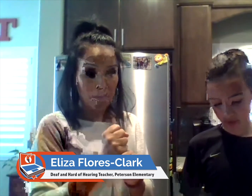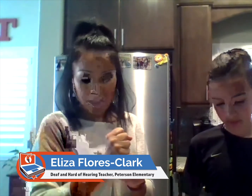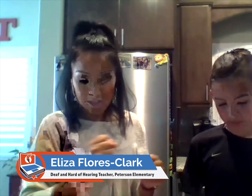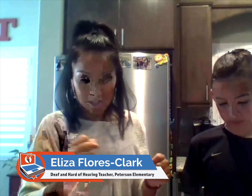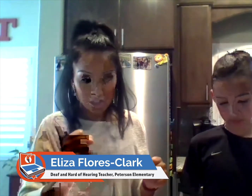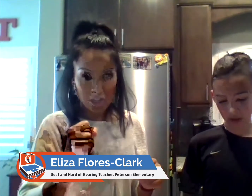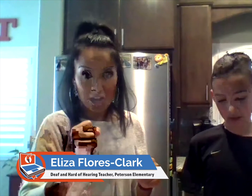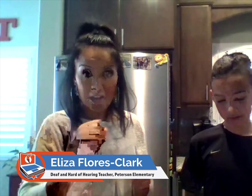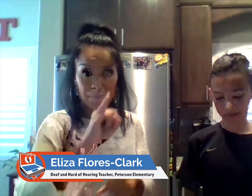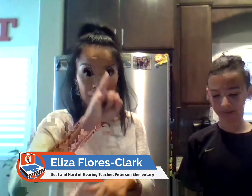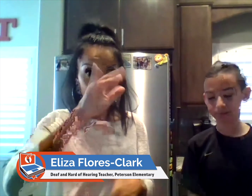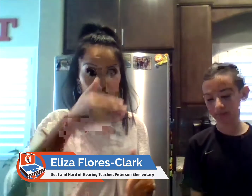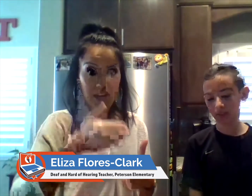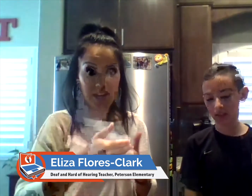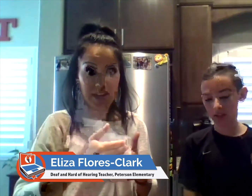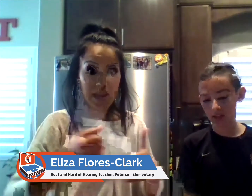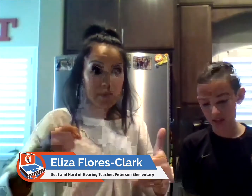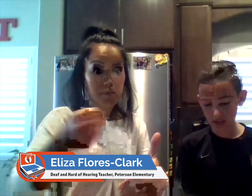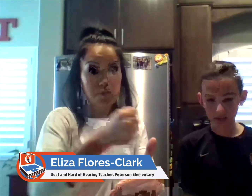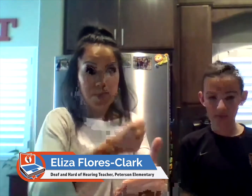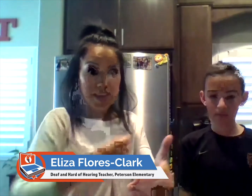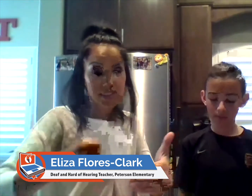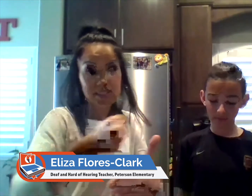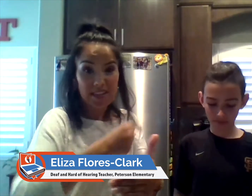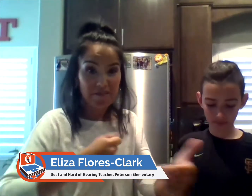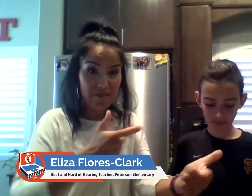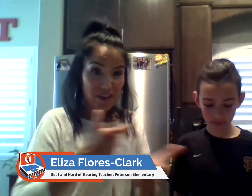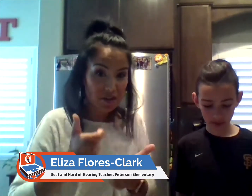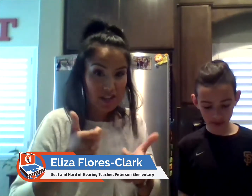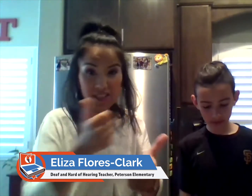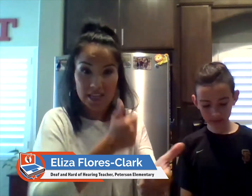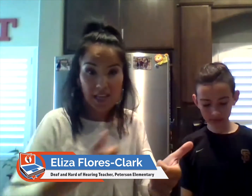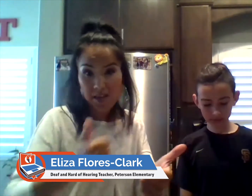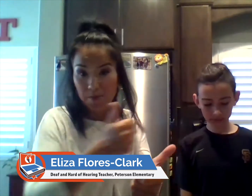that. Jaden mixed it vigorously, mixed.